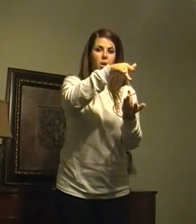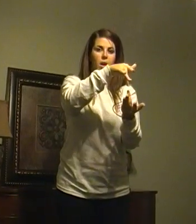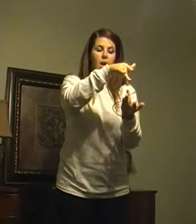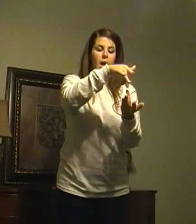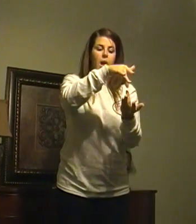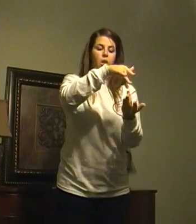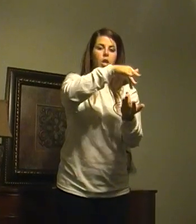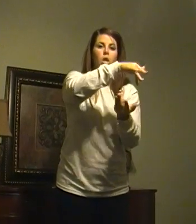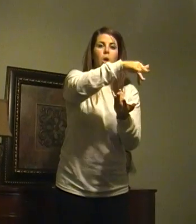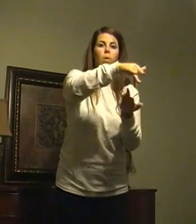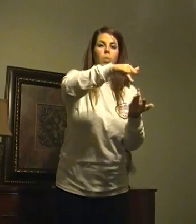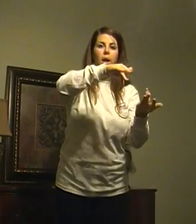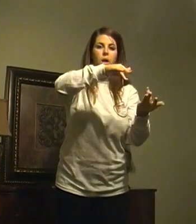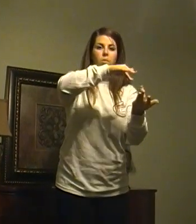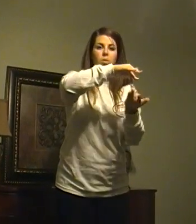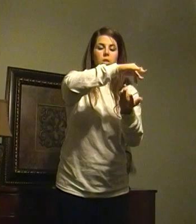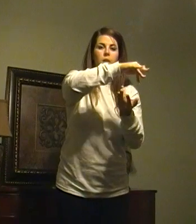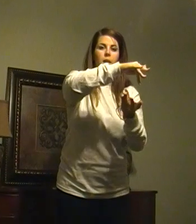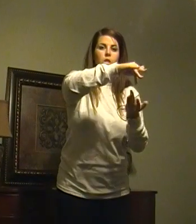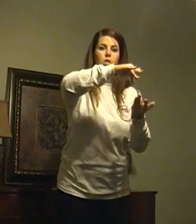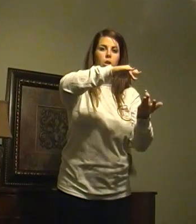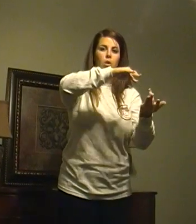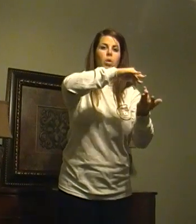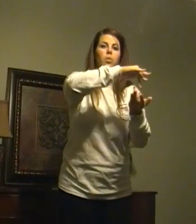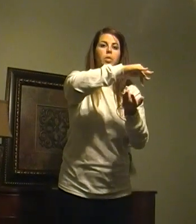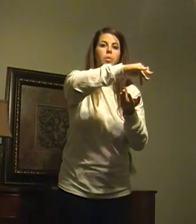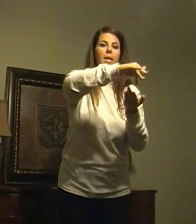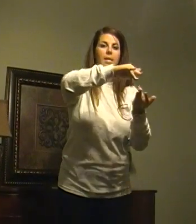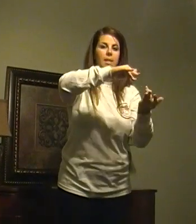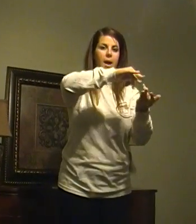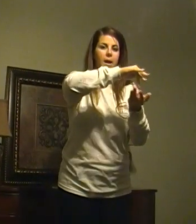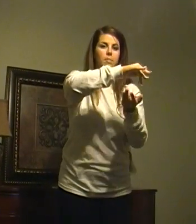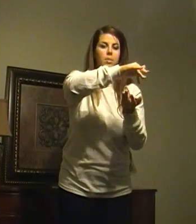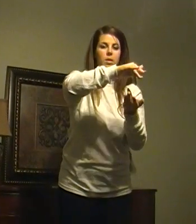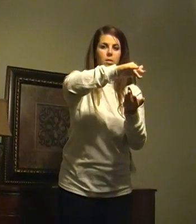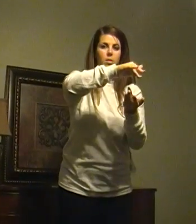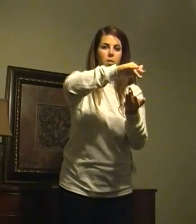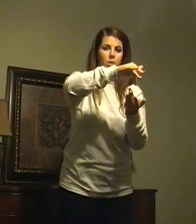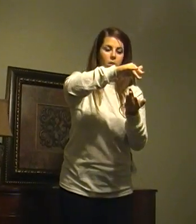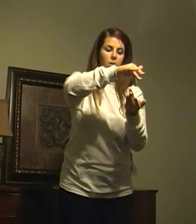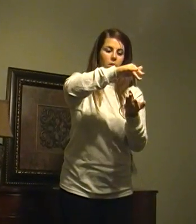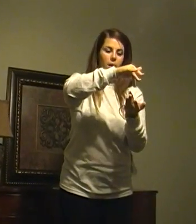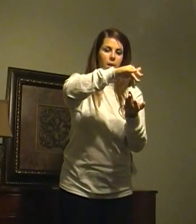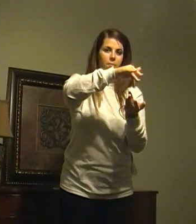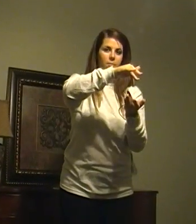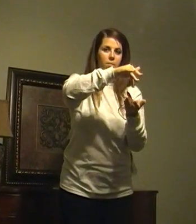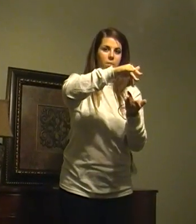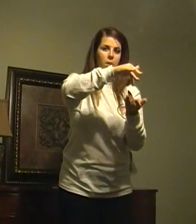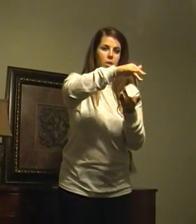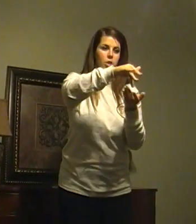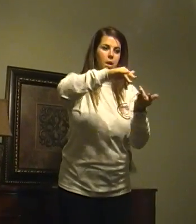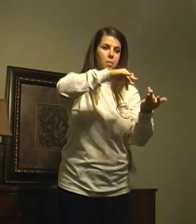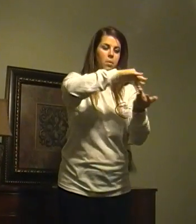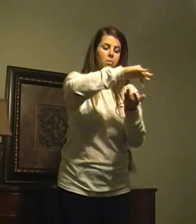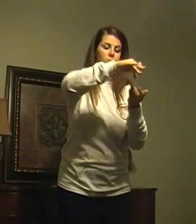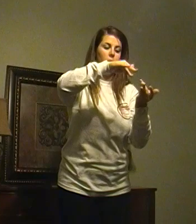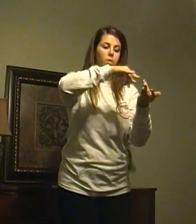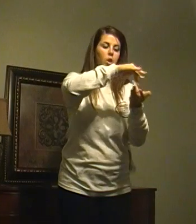other. And you're going to go around in a circle 3 times. Okay? In the shape